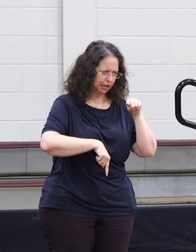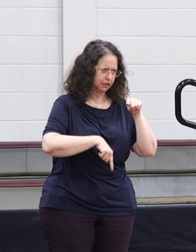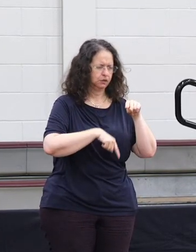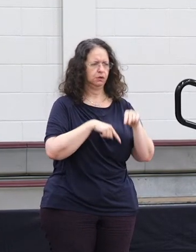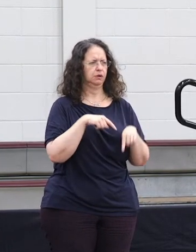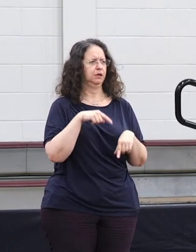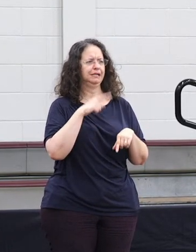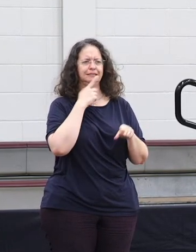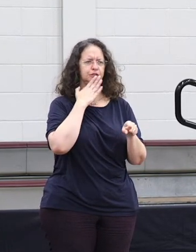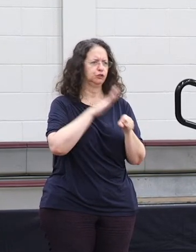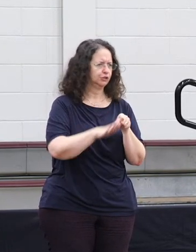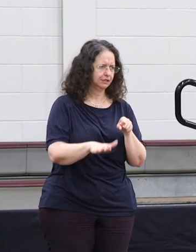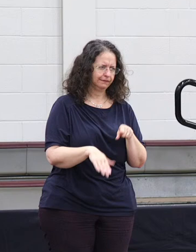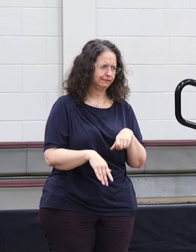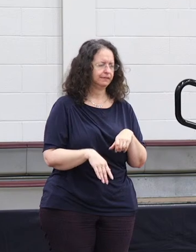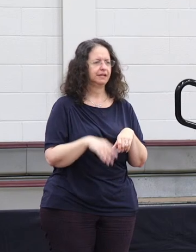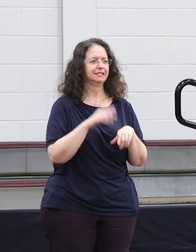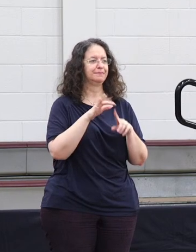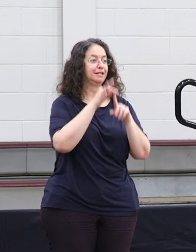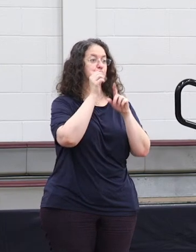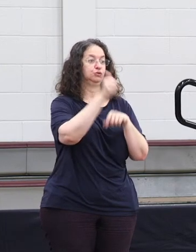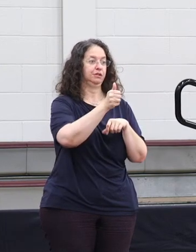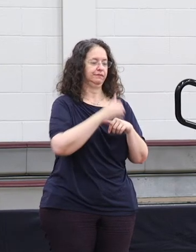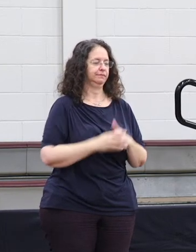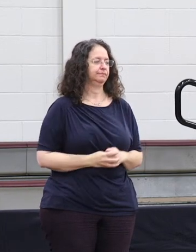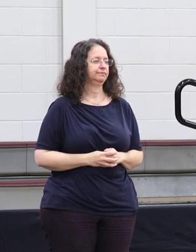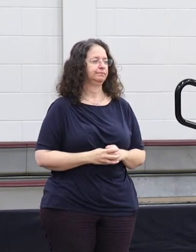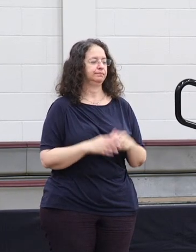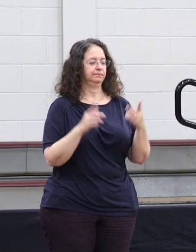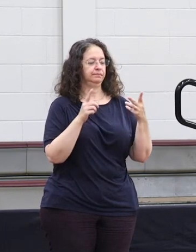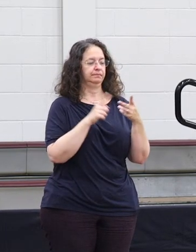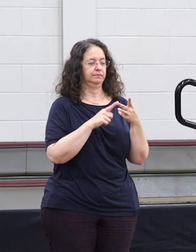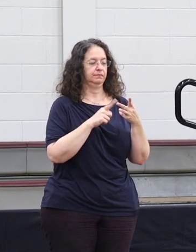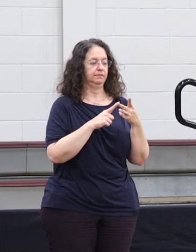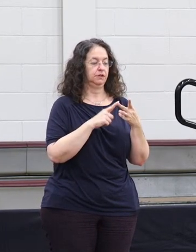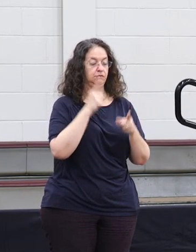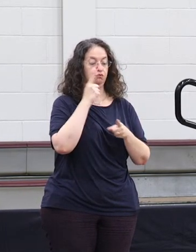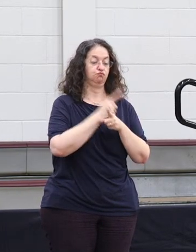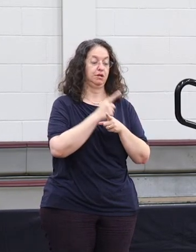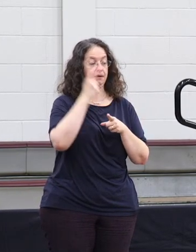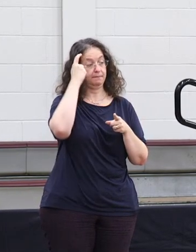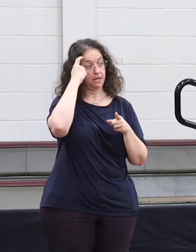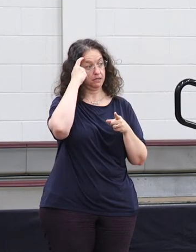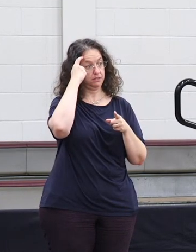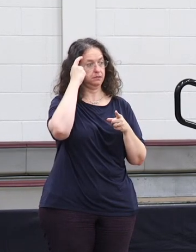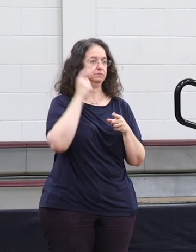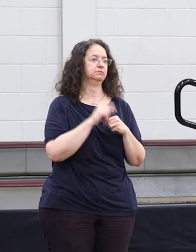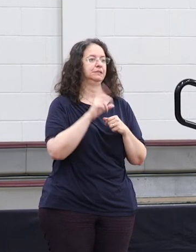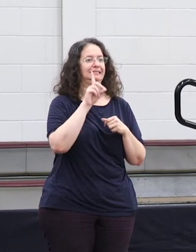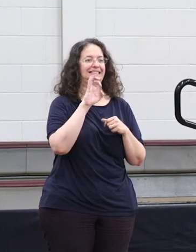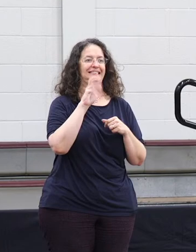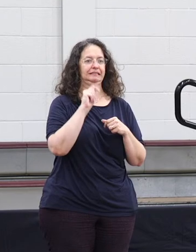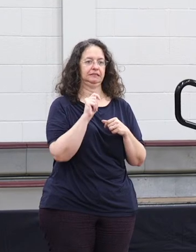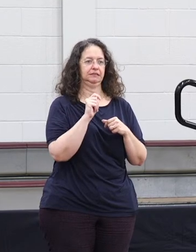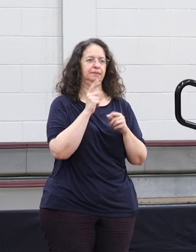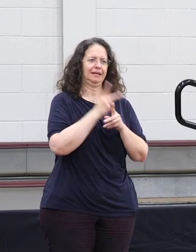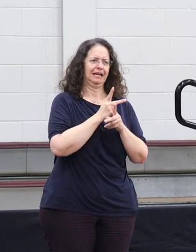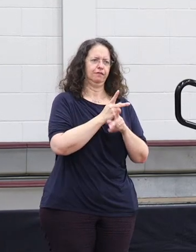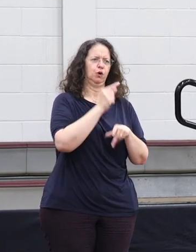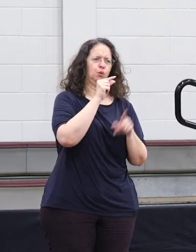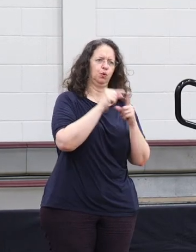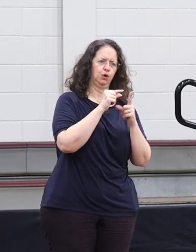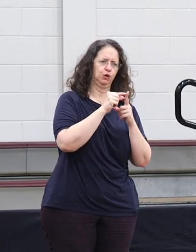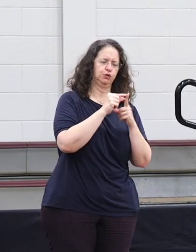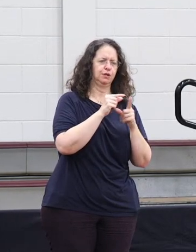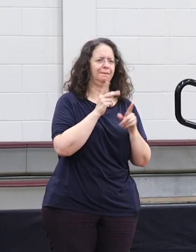good enough, especially yourself. Be right-minded and decent. Be careful with your words, be careful with